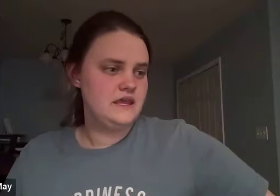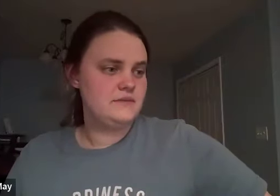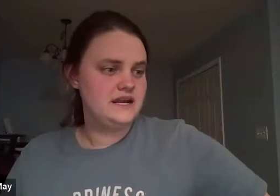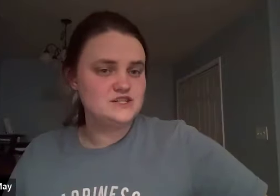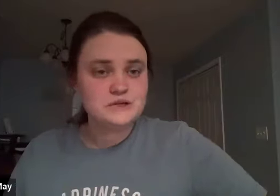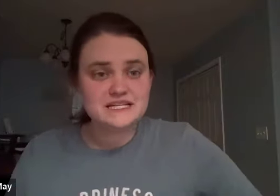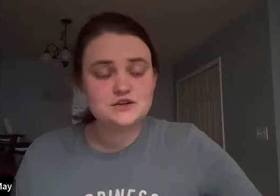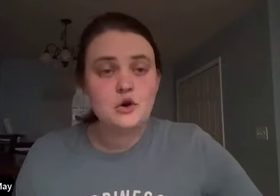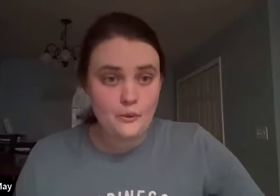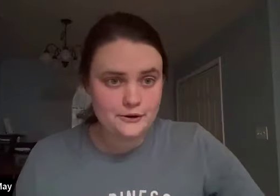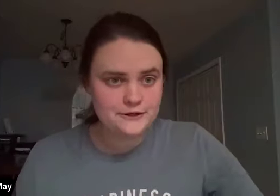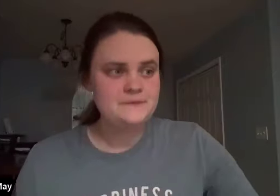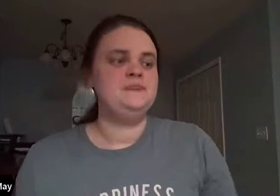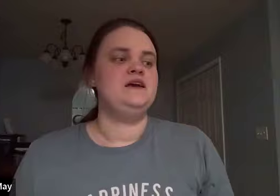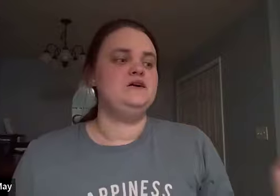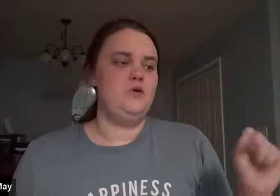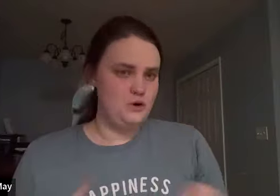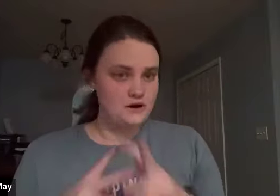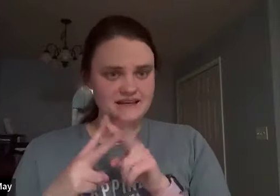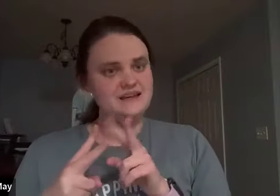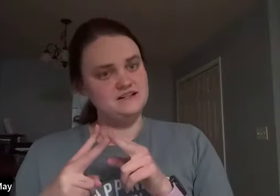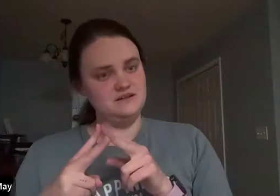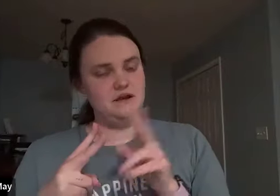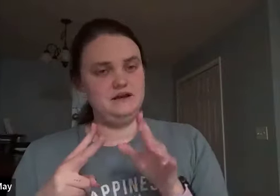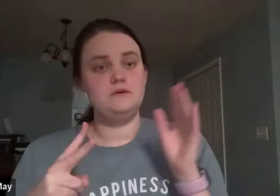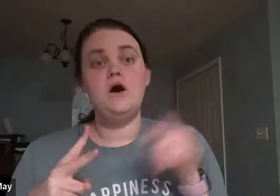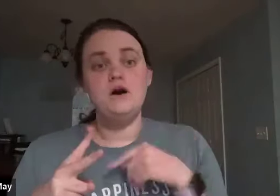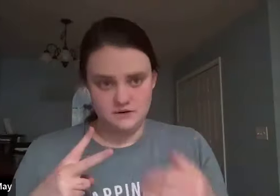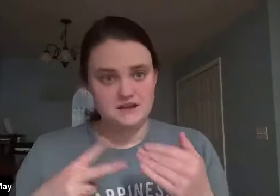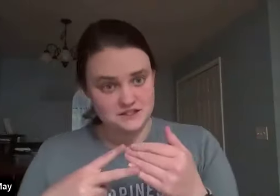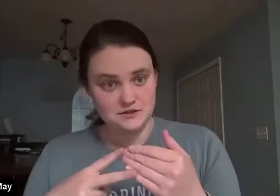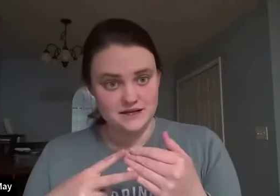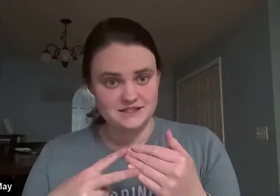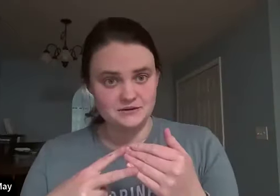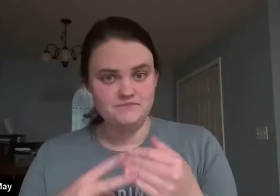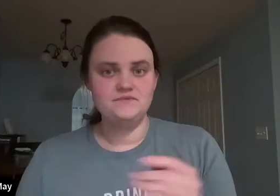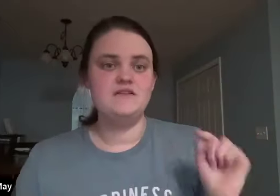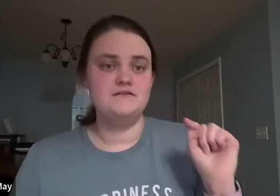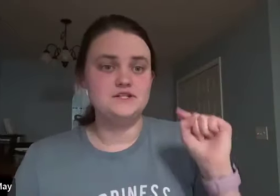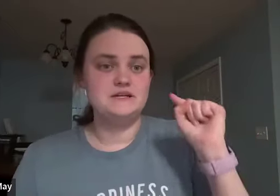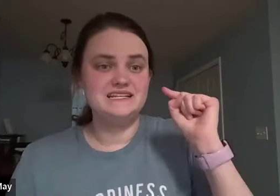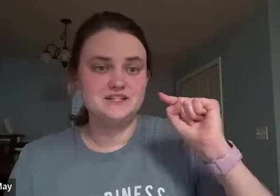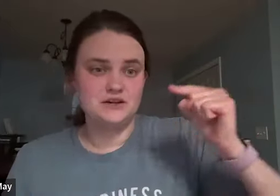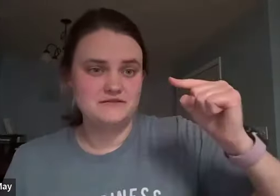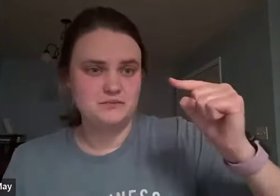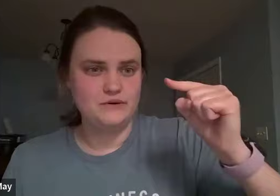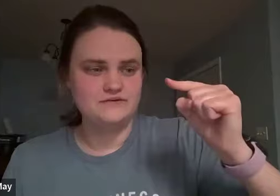Then my next one is corn. Corn, again, also has two ways to do it. The first one is you're going to have your pointer